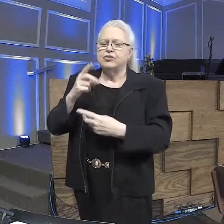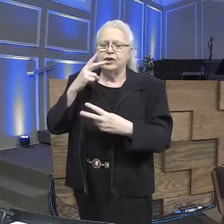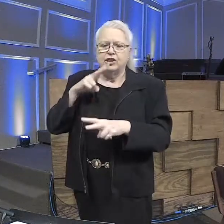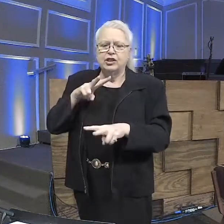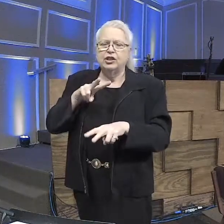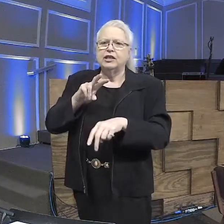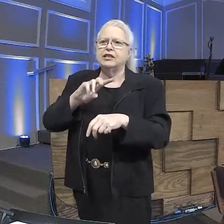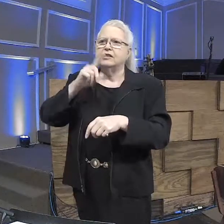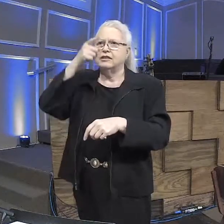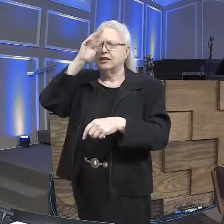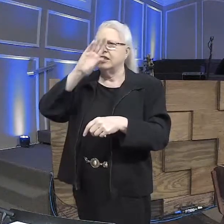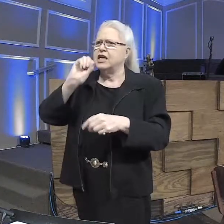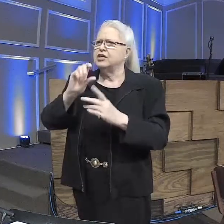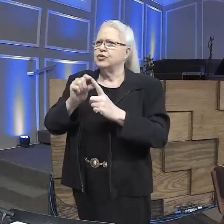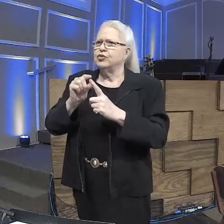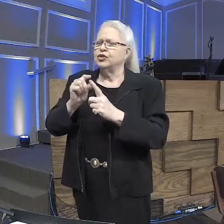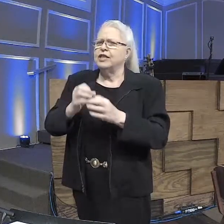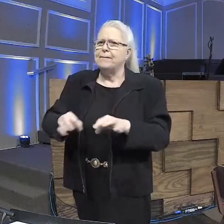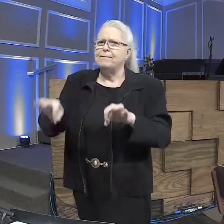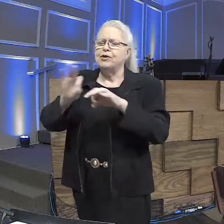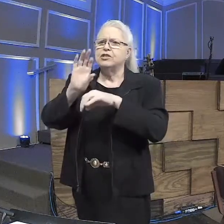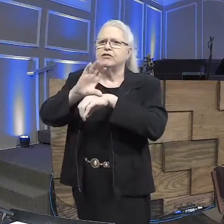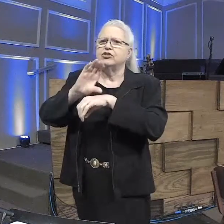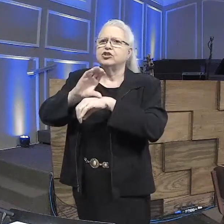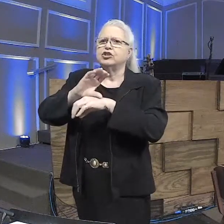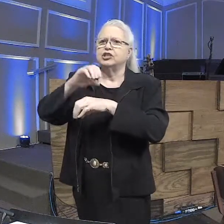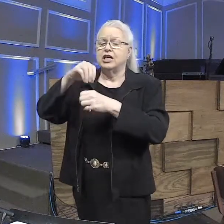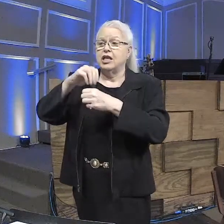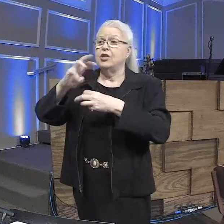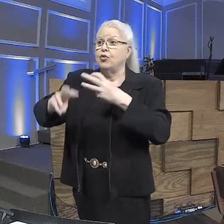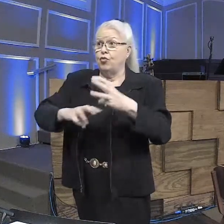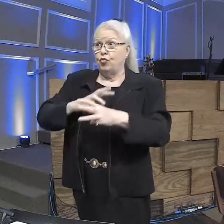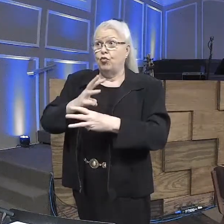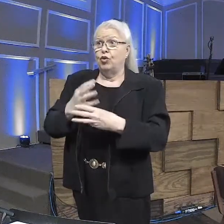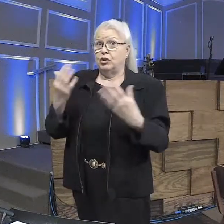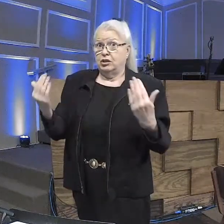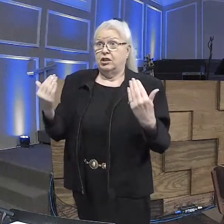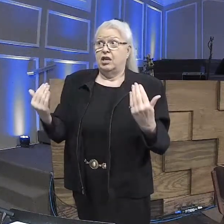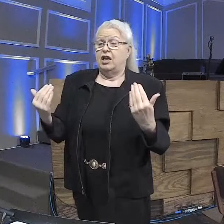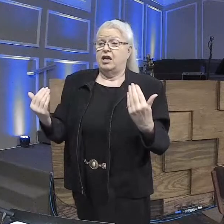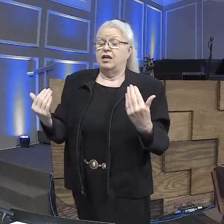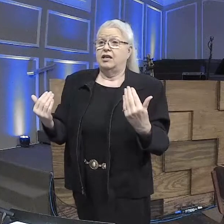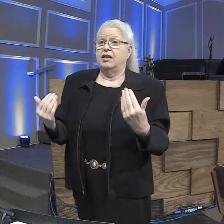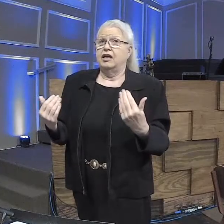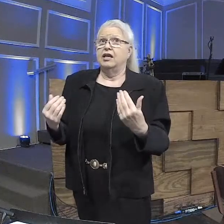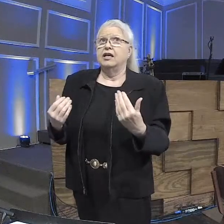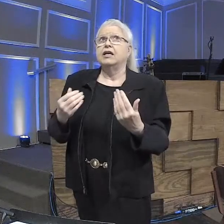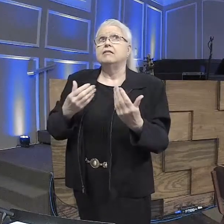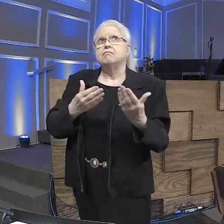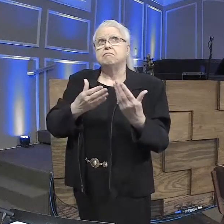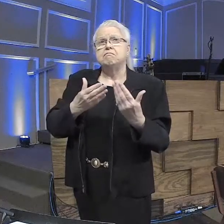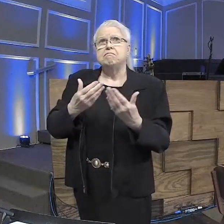Word and the importance of church in the world today, I would first preface what I want to say